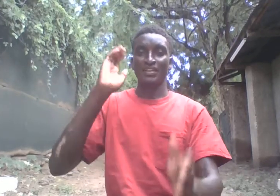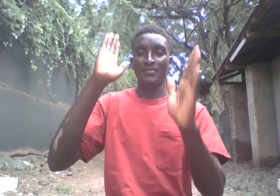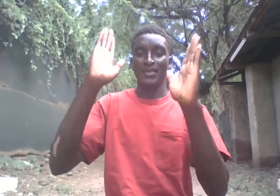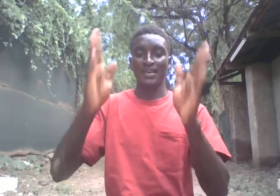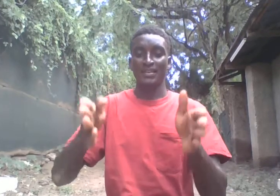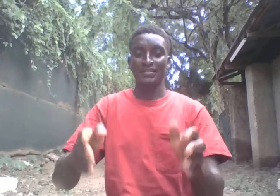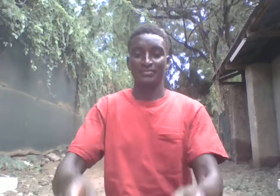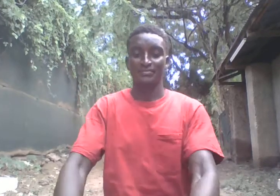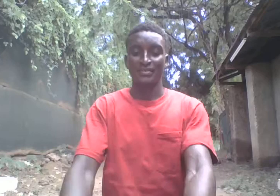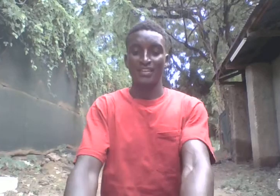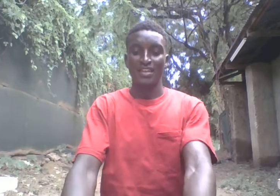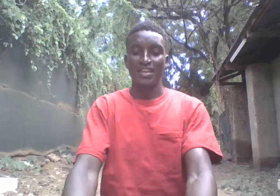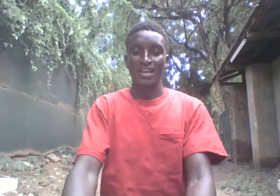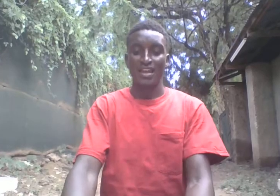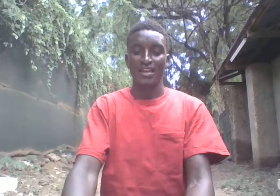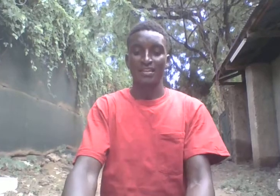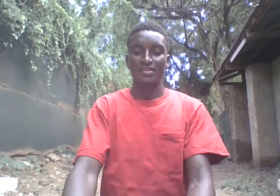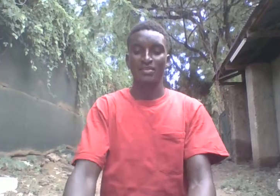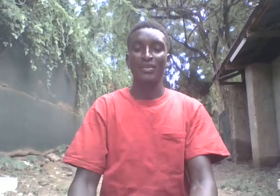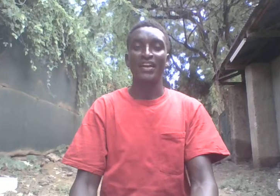fisherman. We have